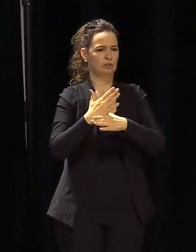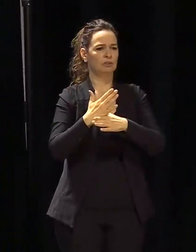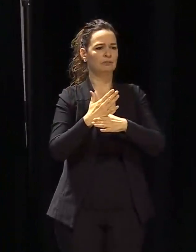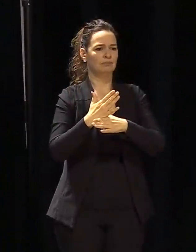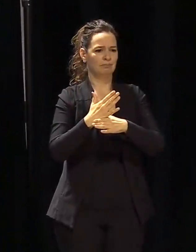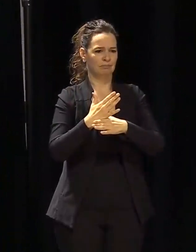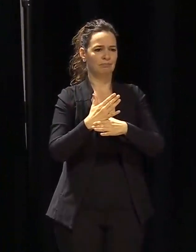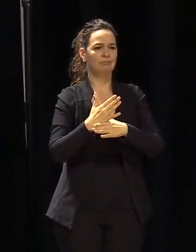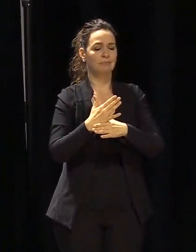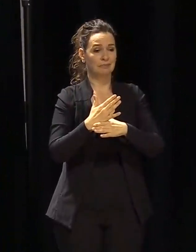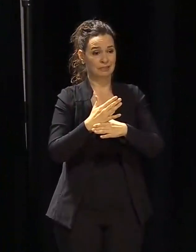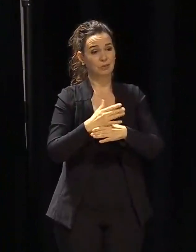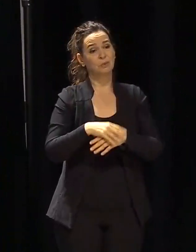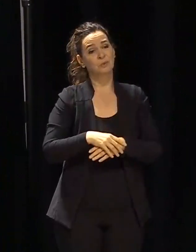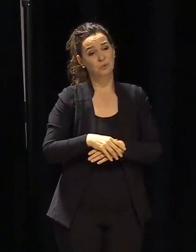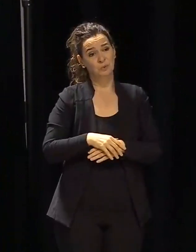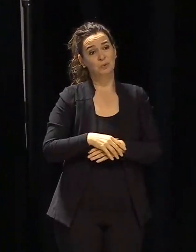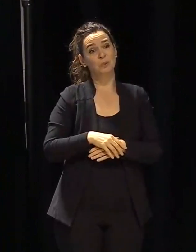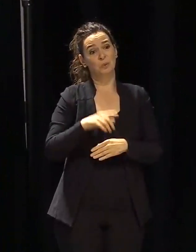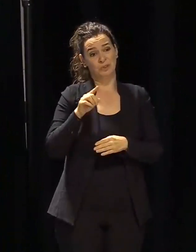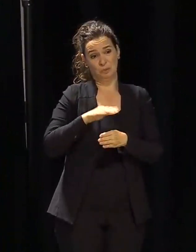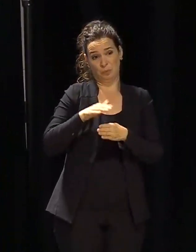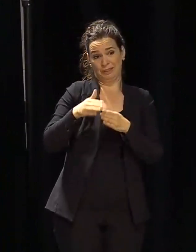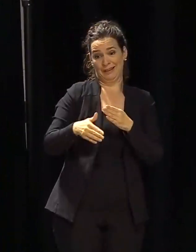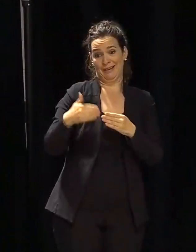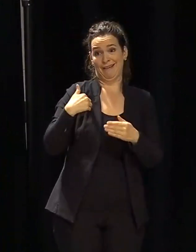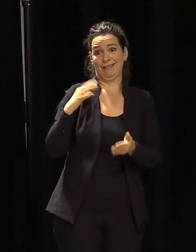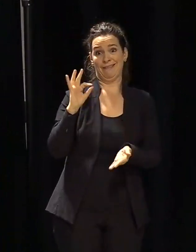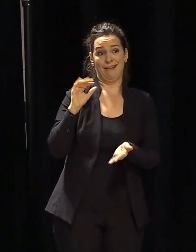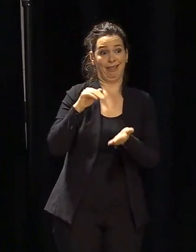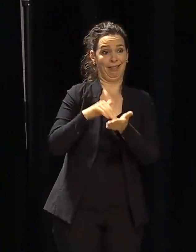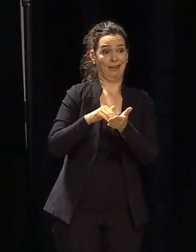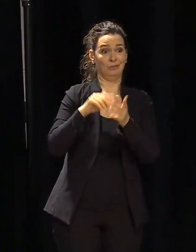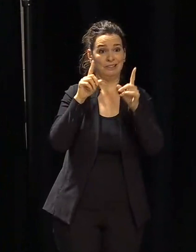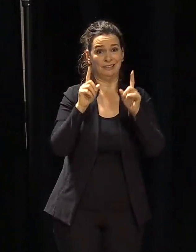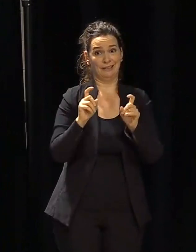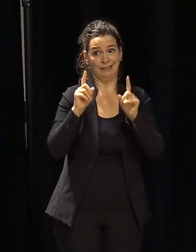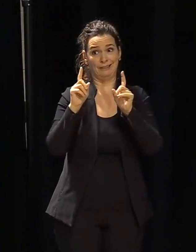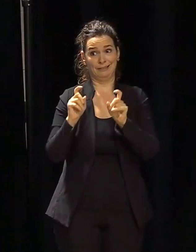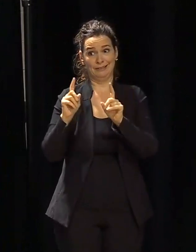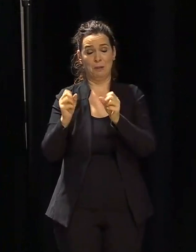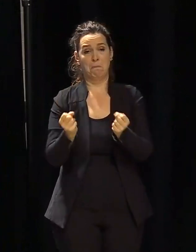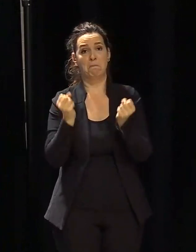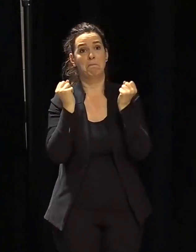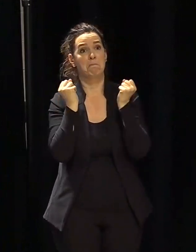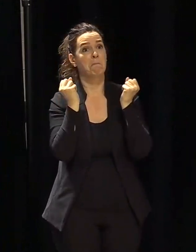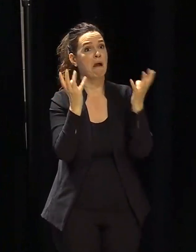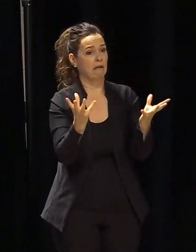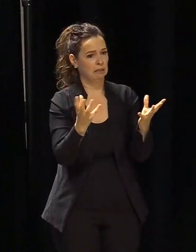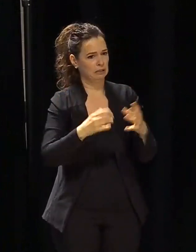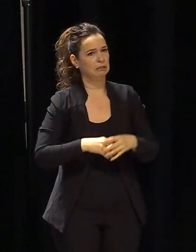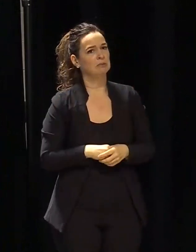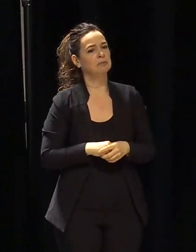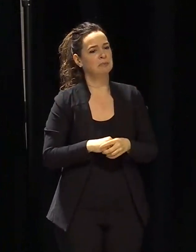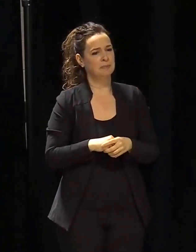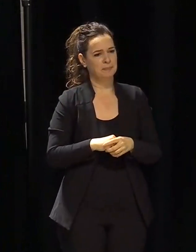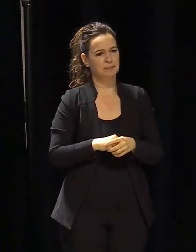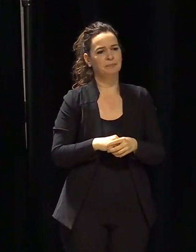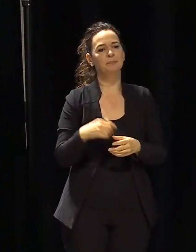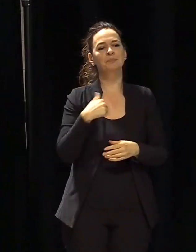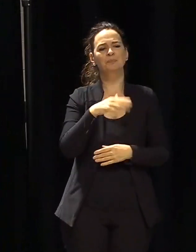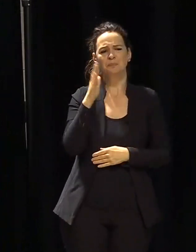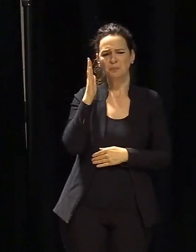over 9,000 tests. That's an amazing amount of testing. We'll get into what are the things we can